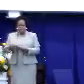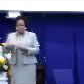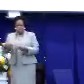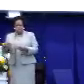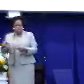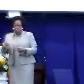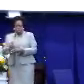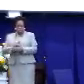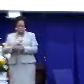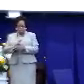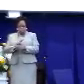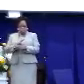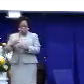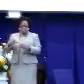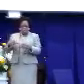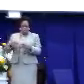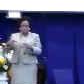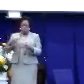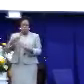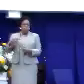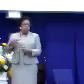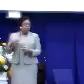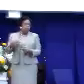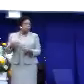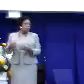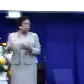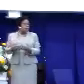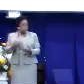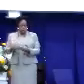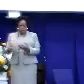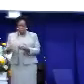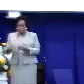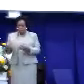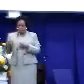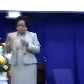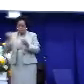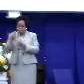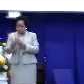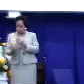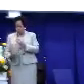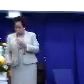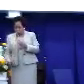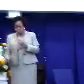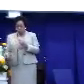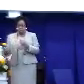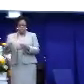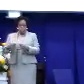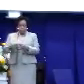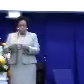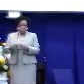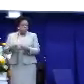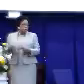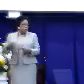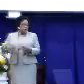they have that run that car, and then sooner or later, the power is going to drain out of it. It's going to run down. Somebody help me in this place. Now,